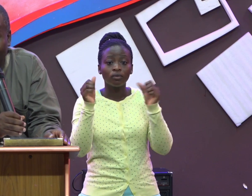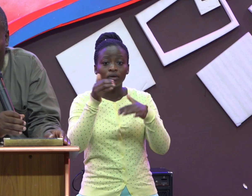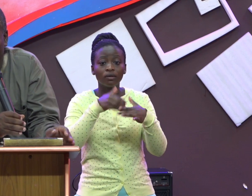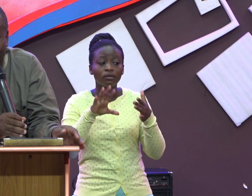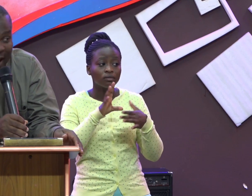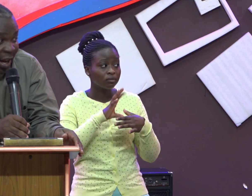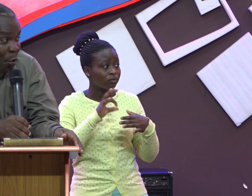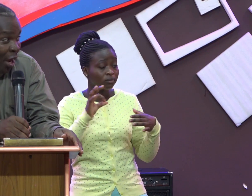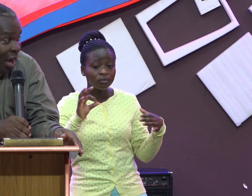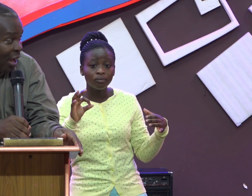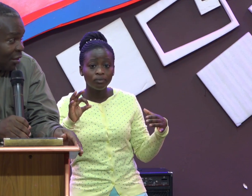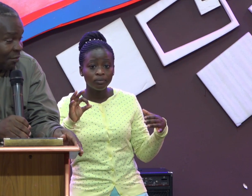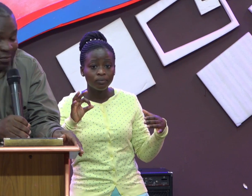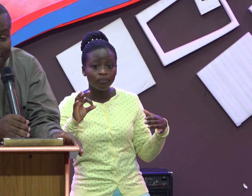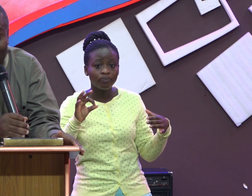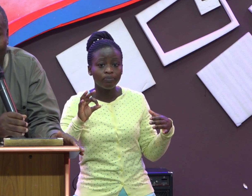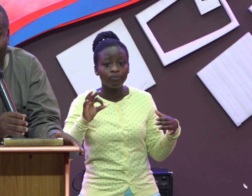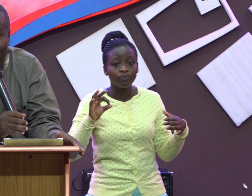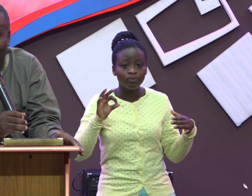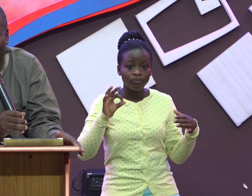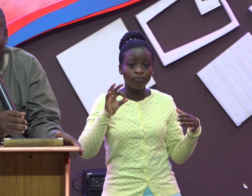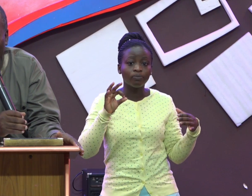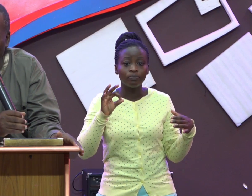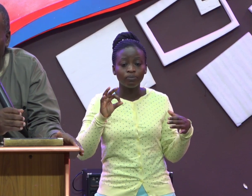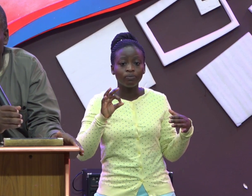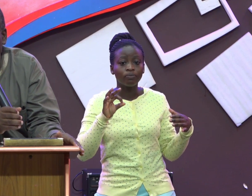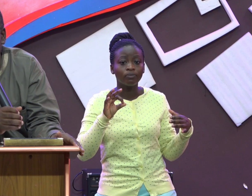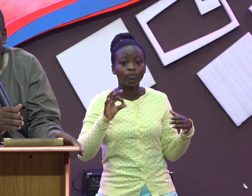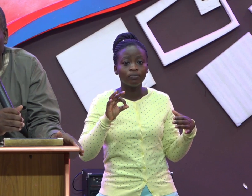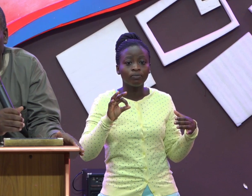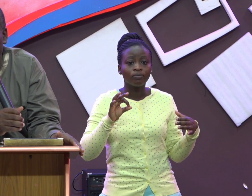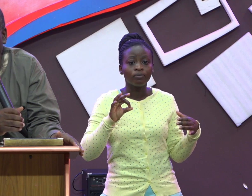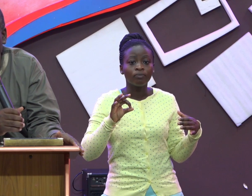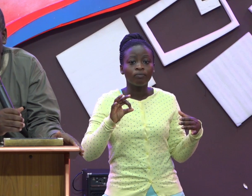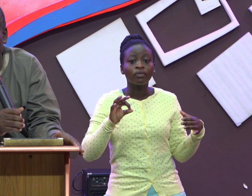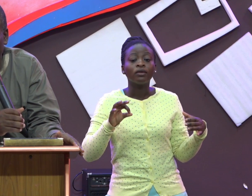meaningful dreams that don't even need where you go. But